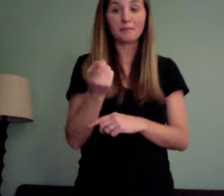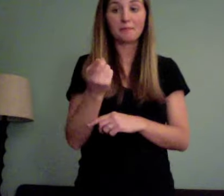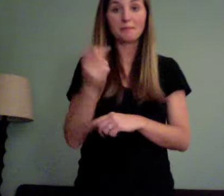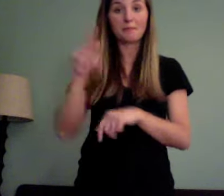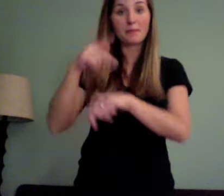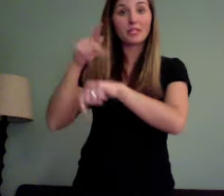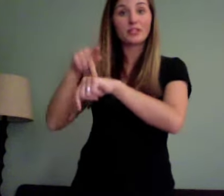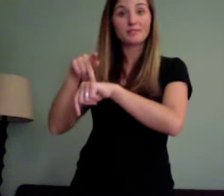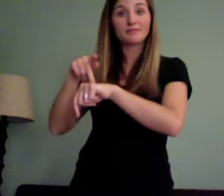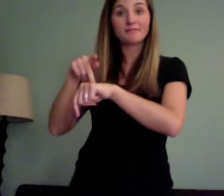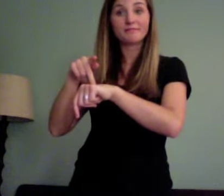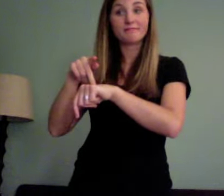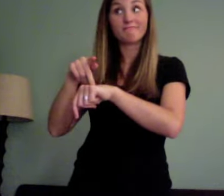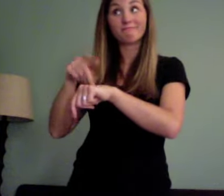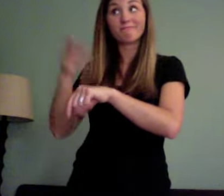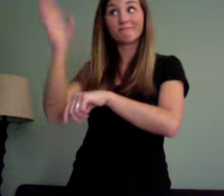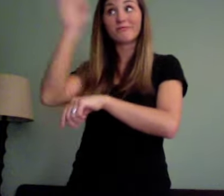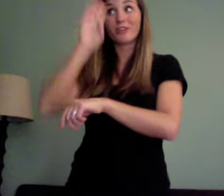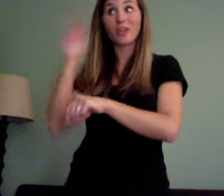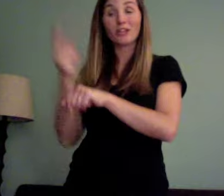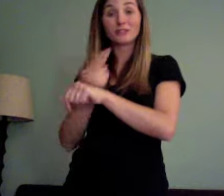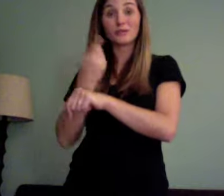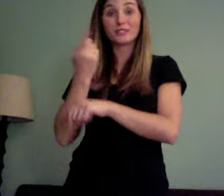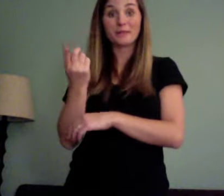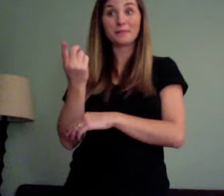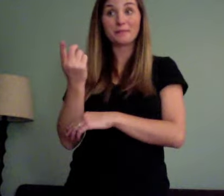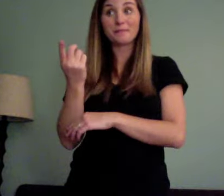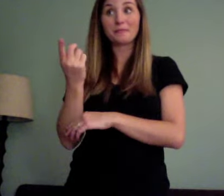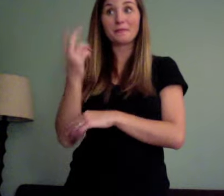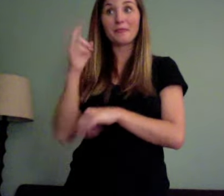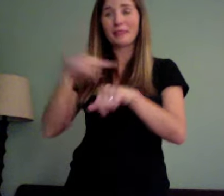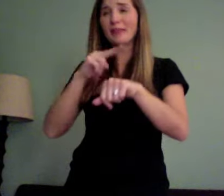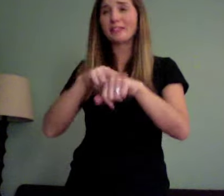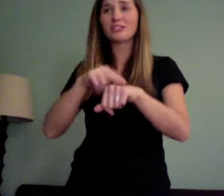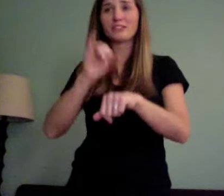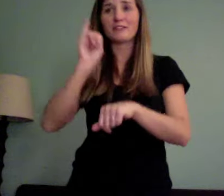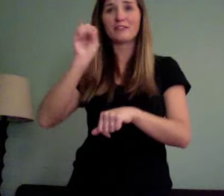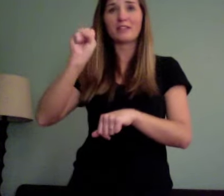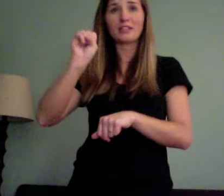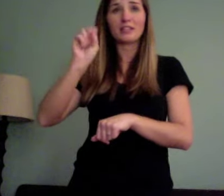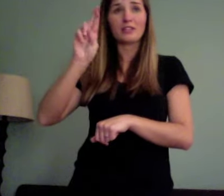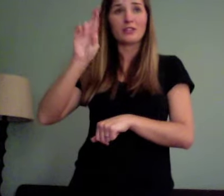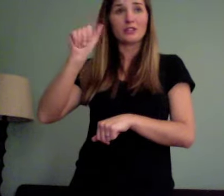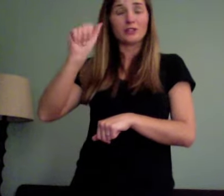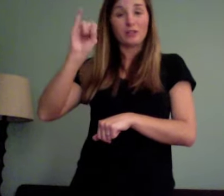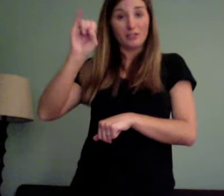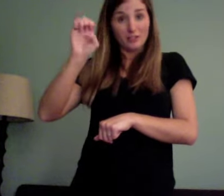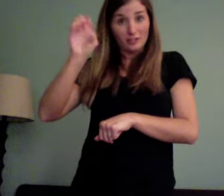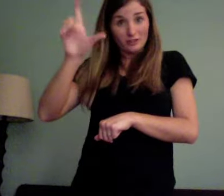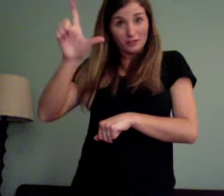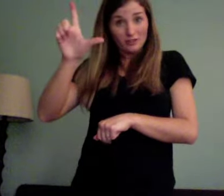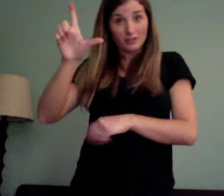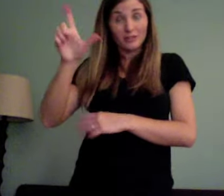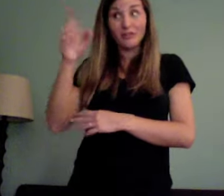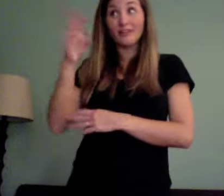used him. The nation of Israel, turned their back on him over and over. God used him. Here's the